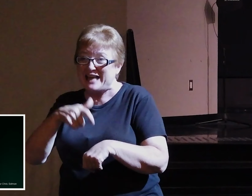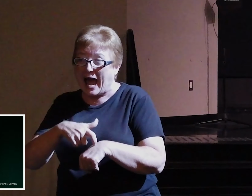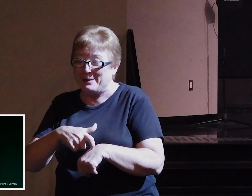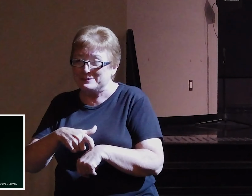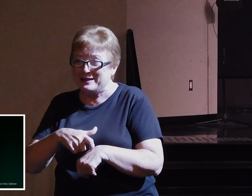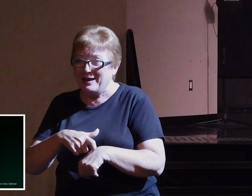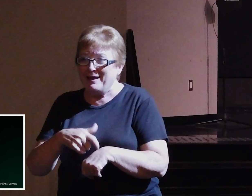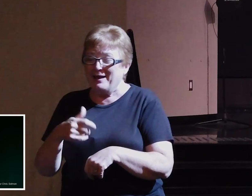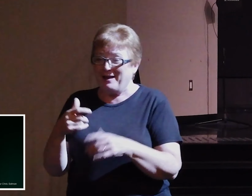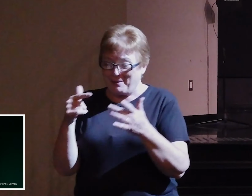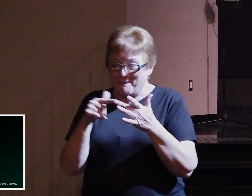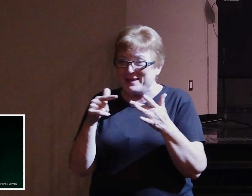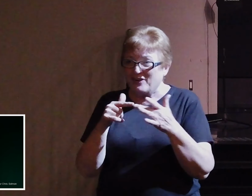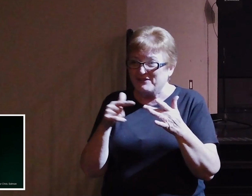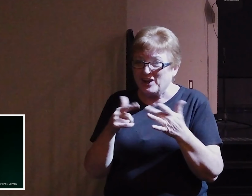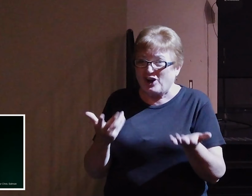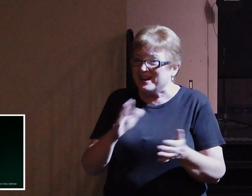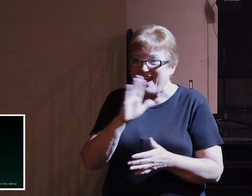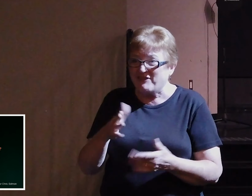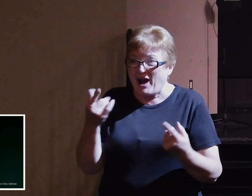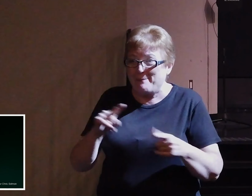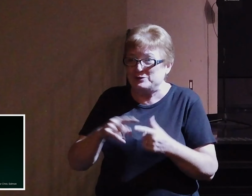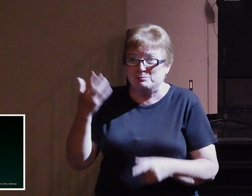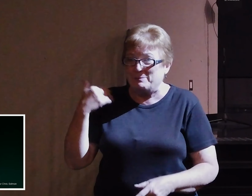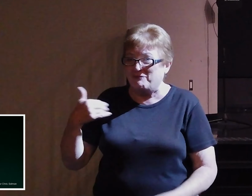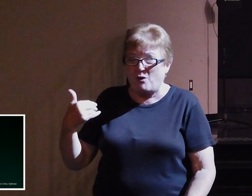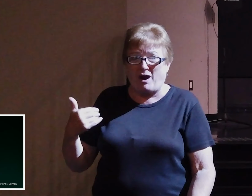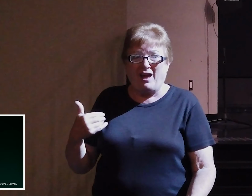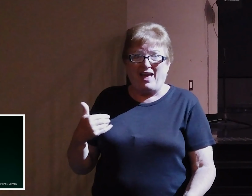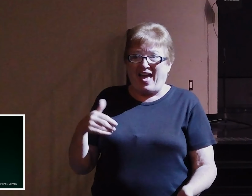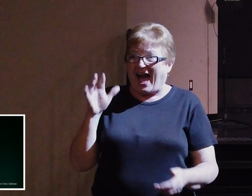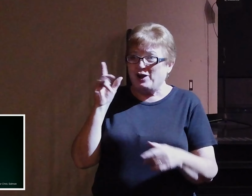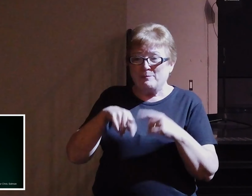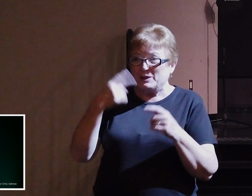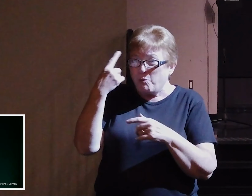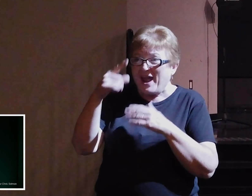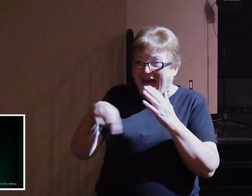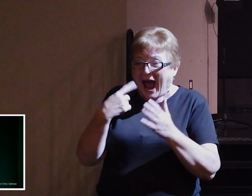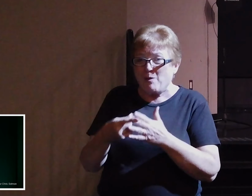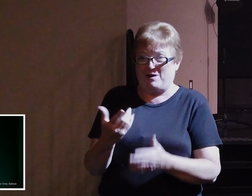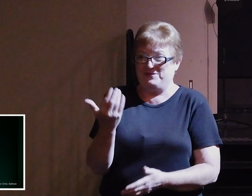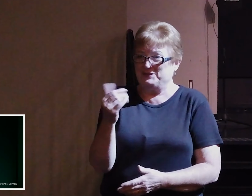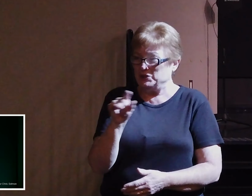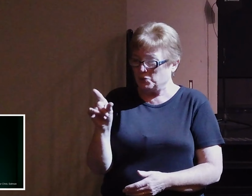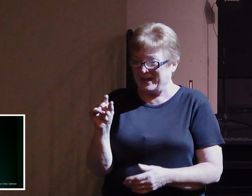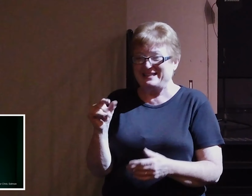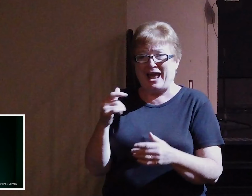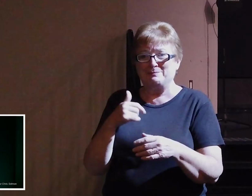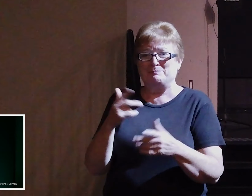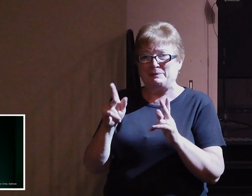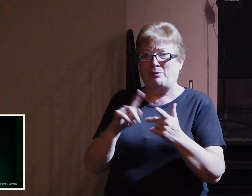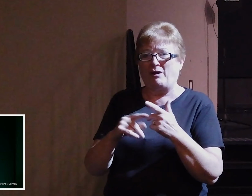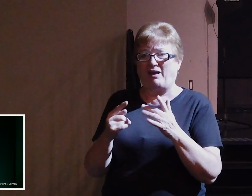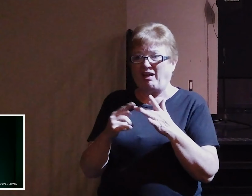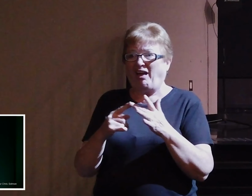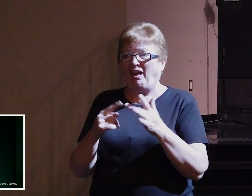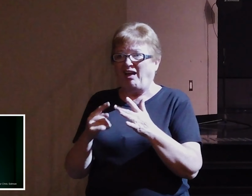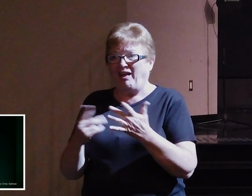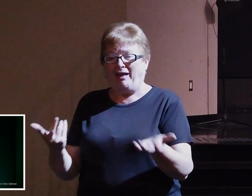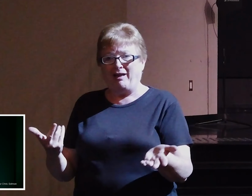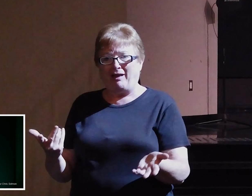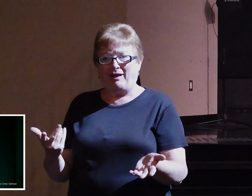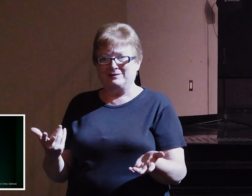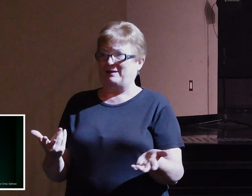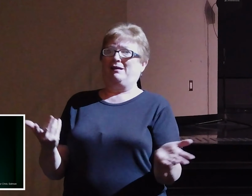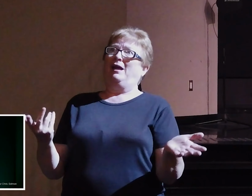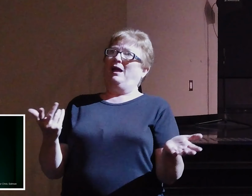time in my life. As before. Maybe there's times, maybe when I was driving sometimes, there's times people have given me the finger, and